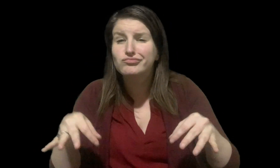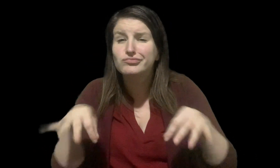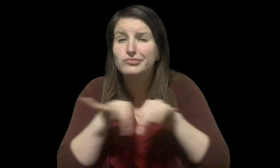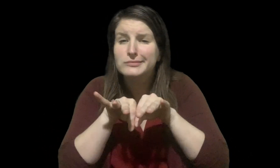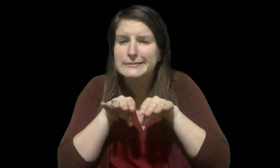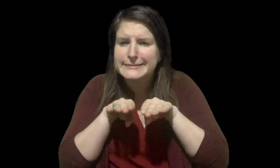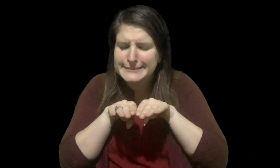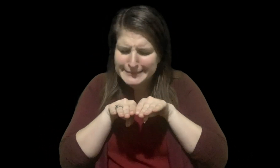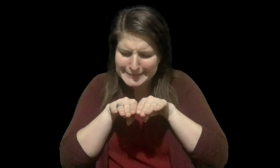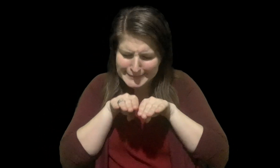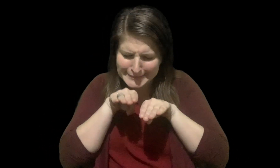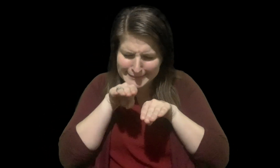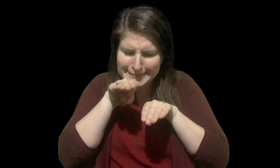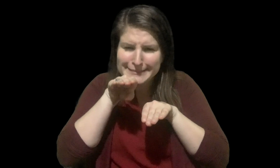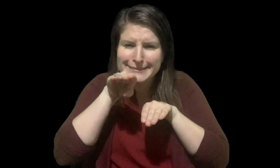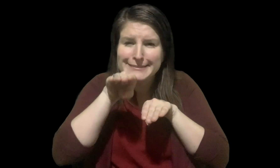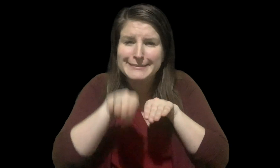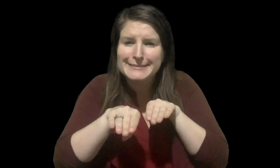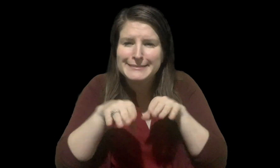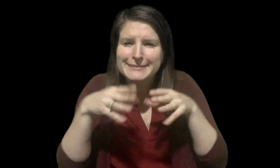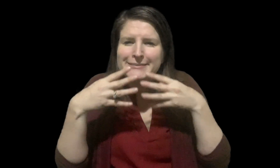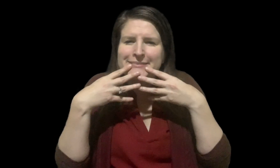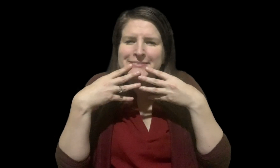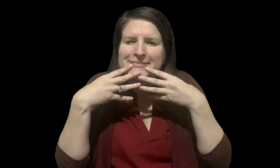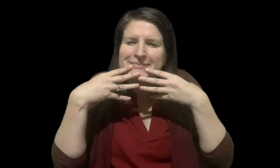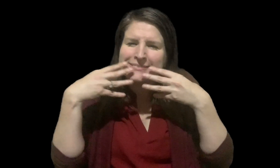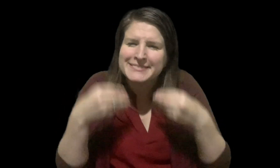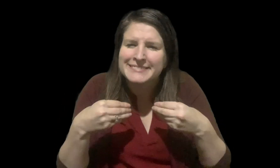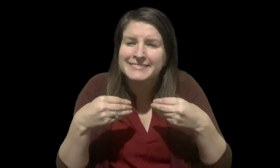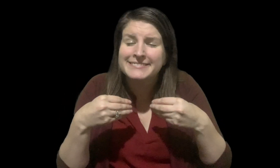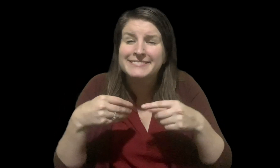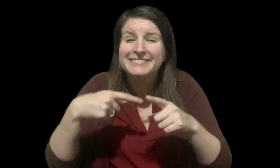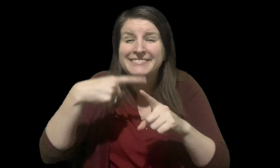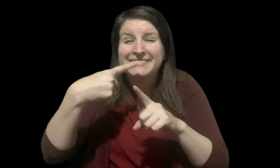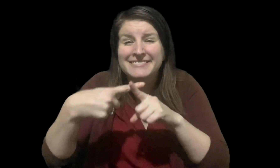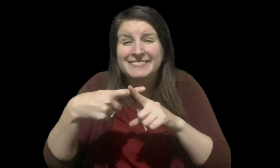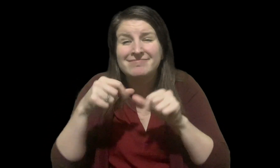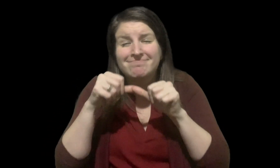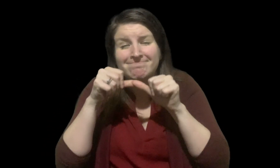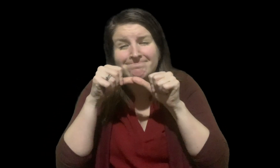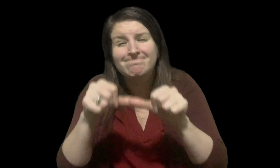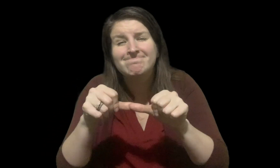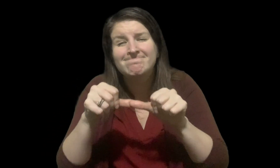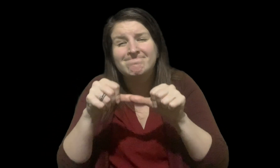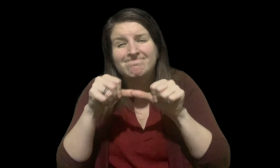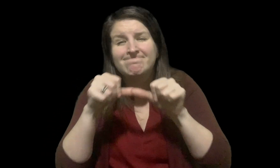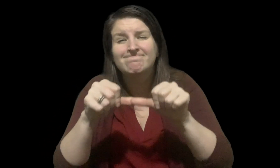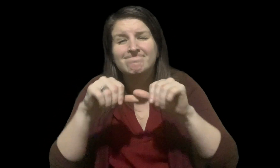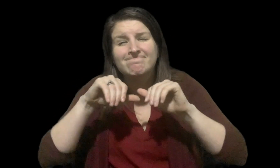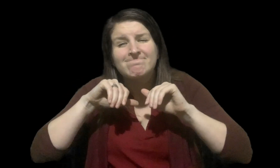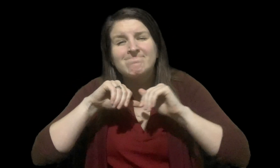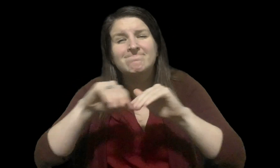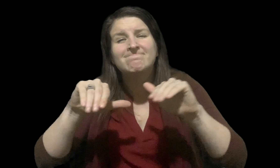in signing. But it's important that you take that first step into the water and just